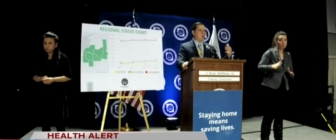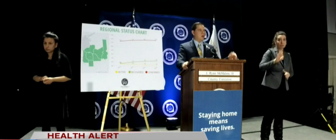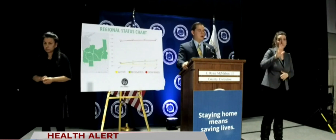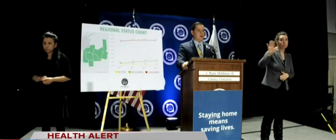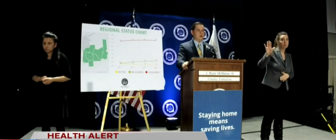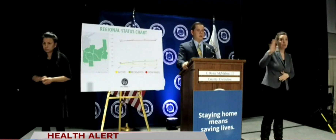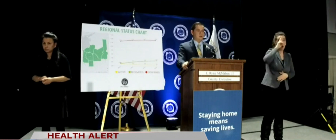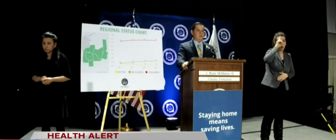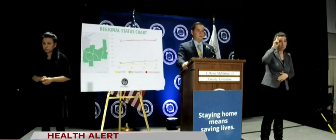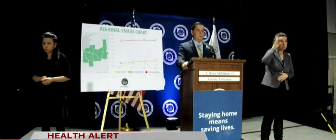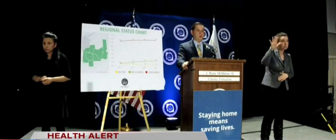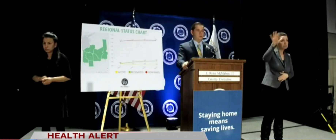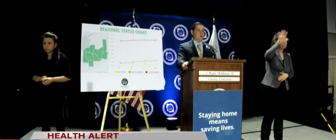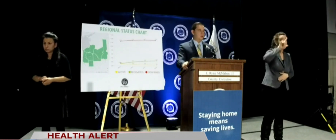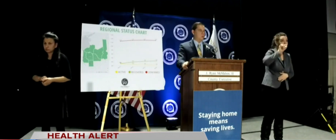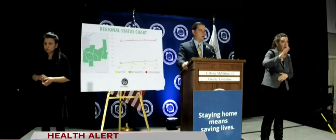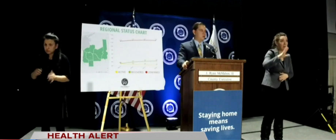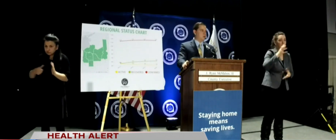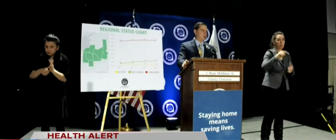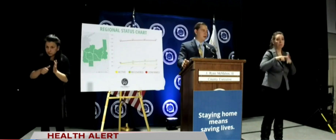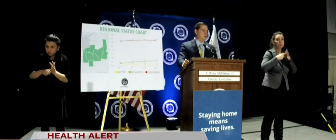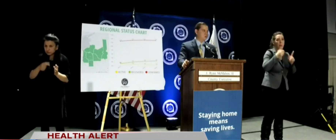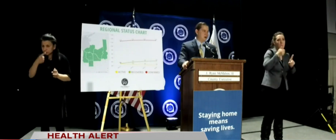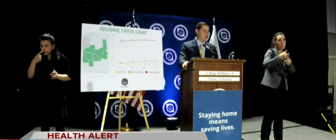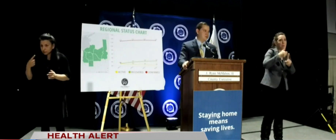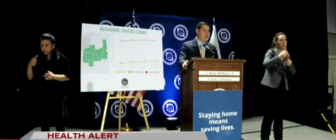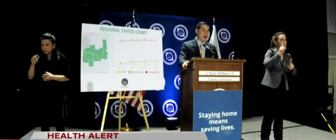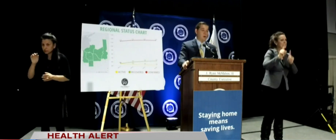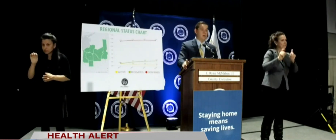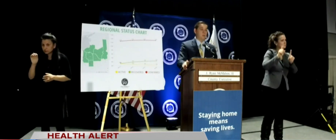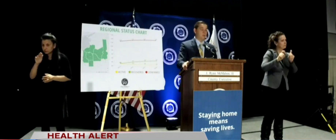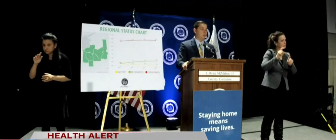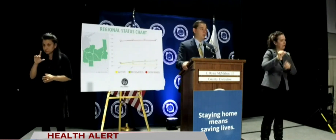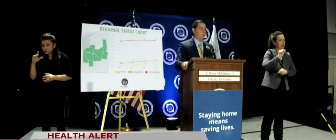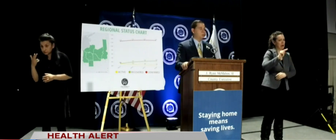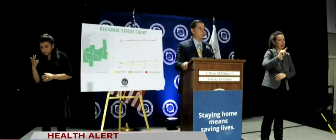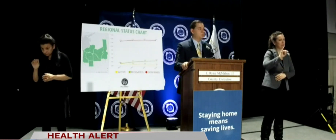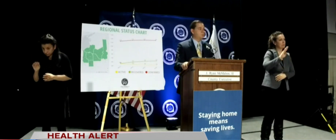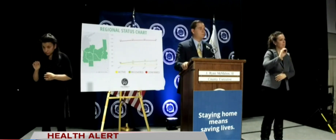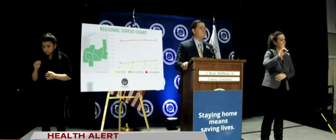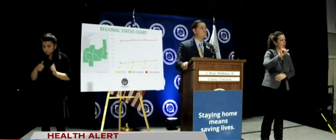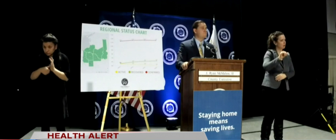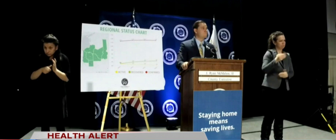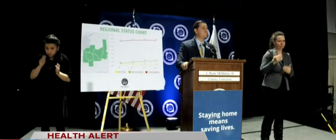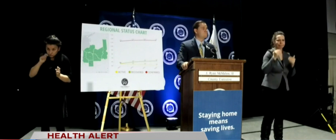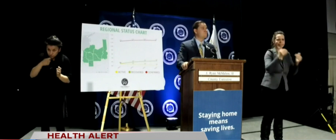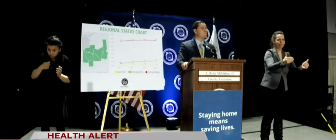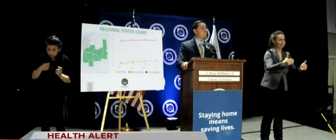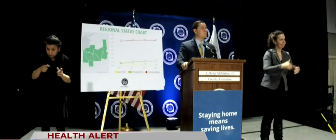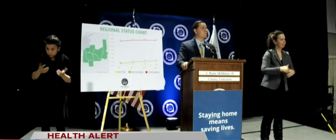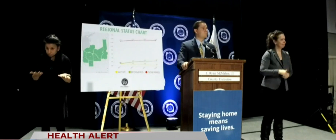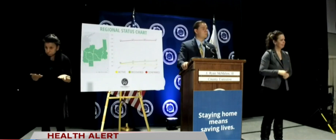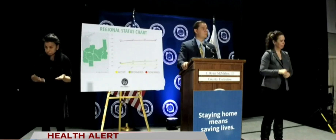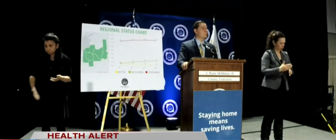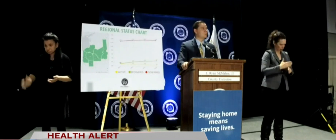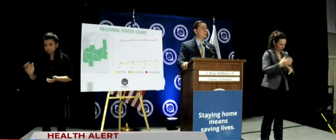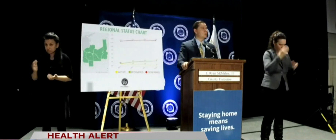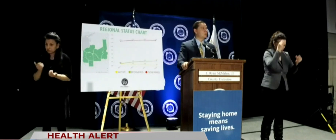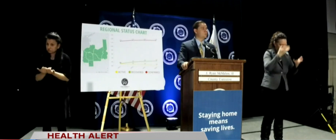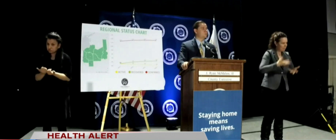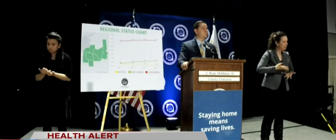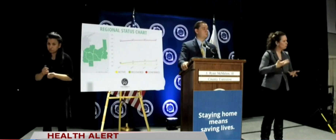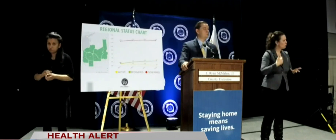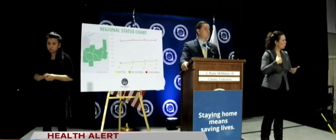well. And the more you learn, the more you can apply new strategies now and moving forward. And with your more, I think